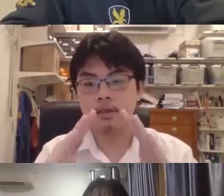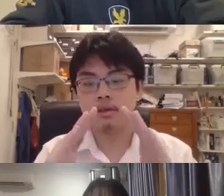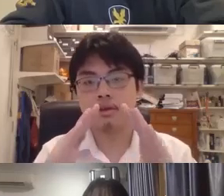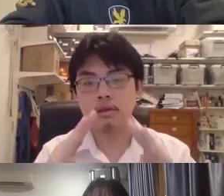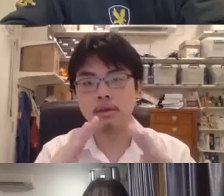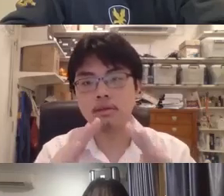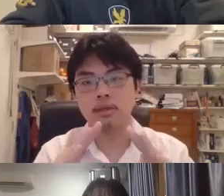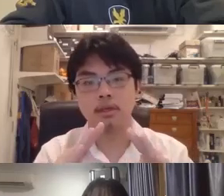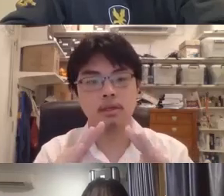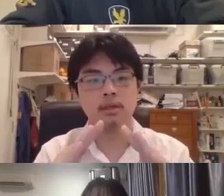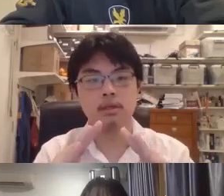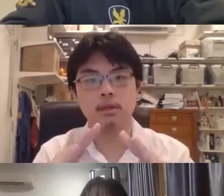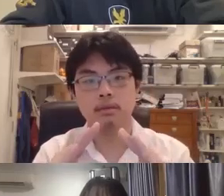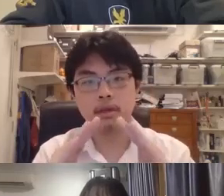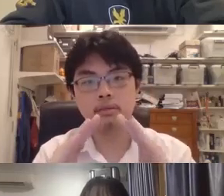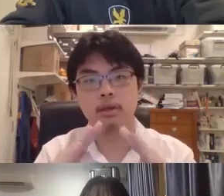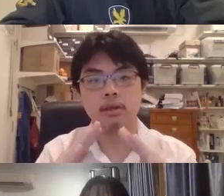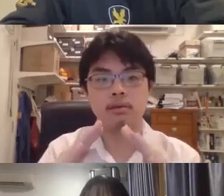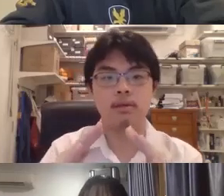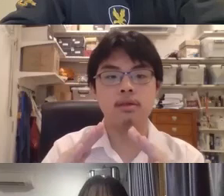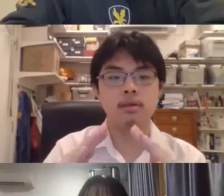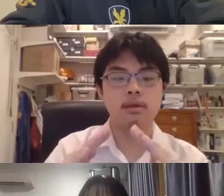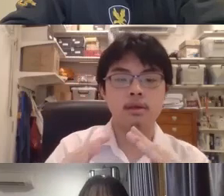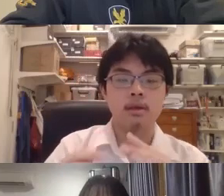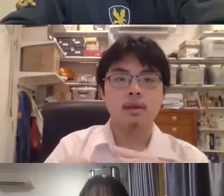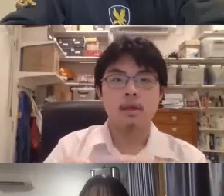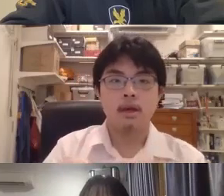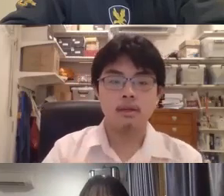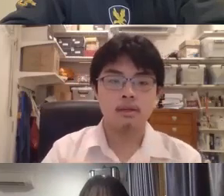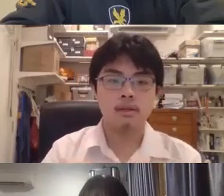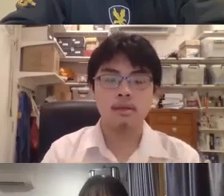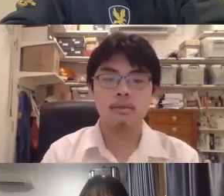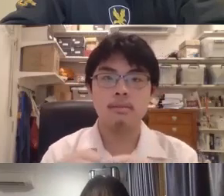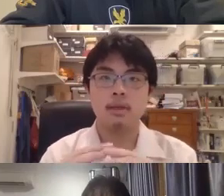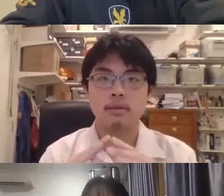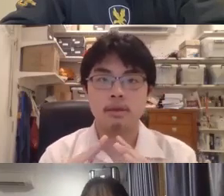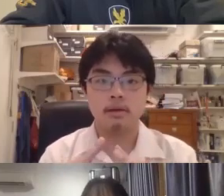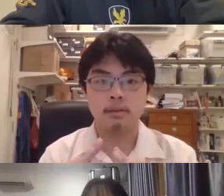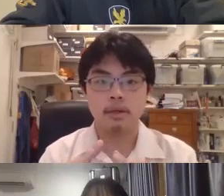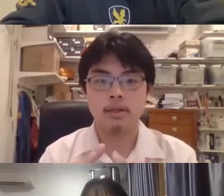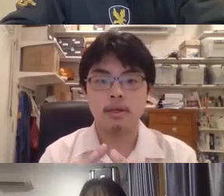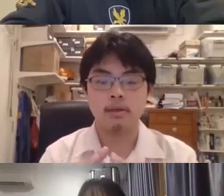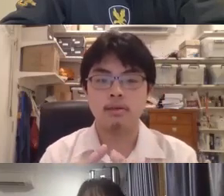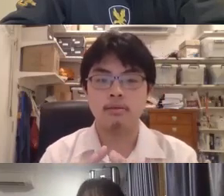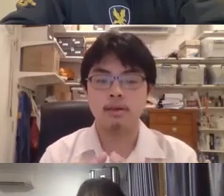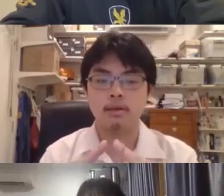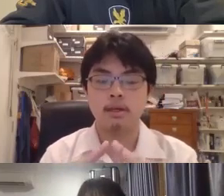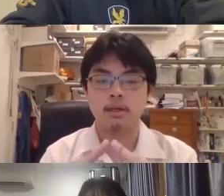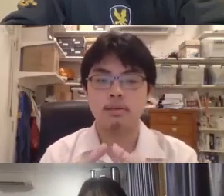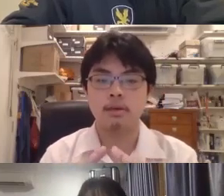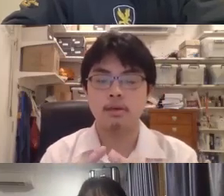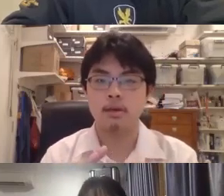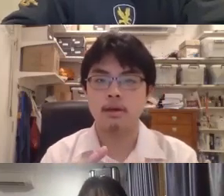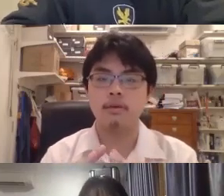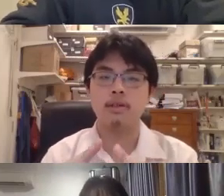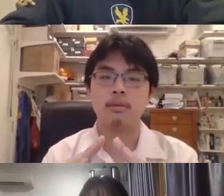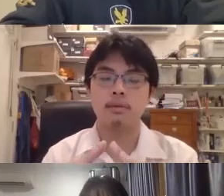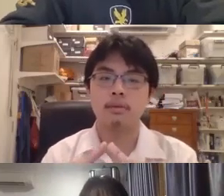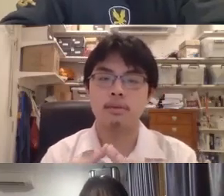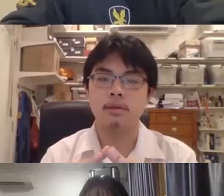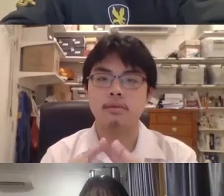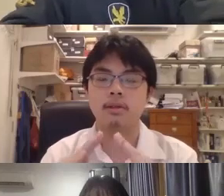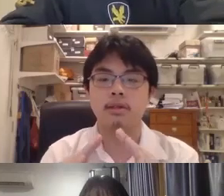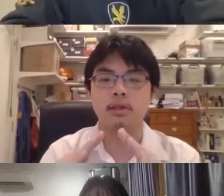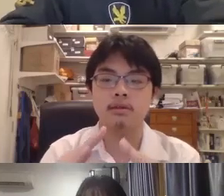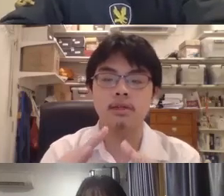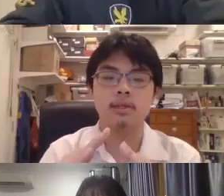your hand in a constant position while spelling a word. Additionally, if there are repeating letters in a word you're trying to spell,